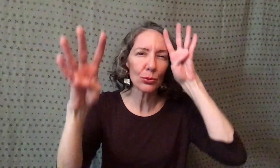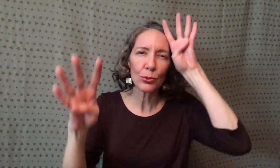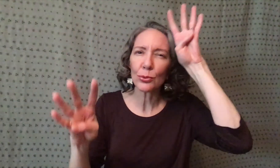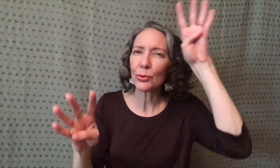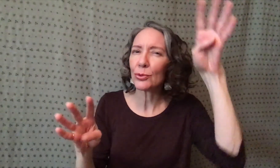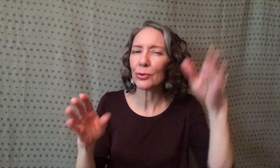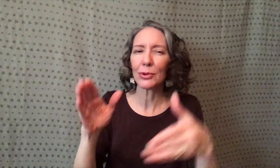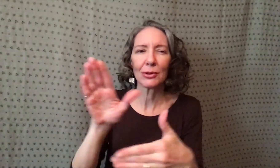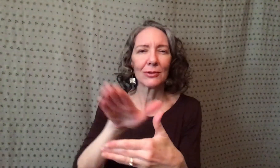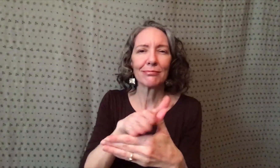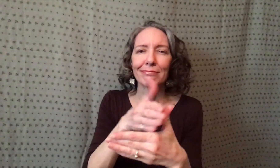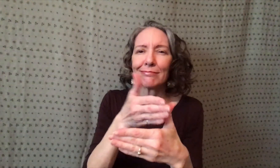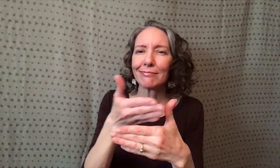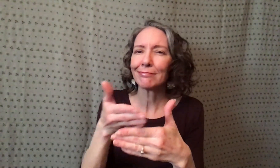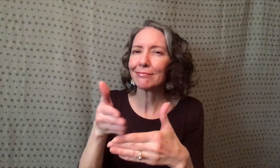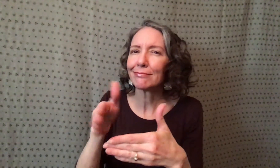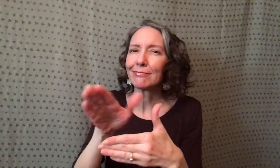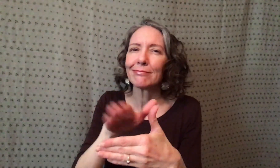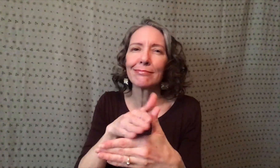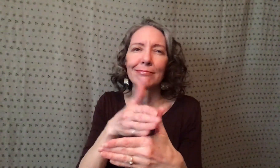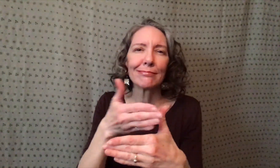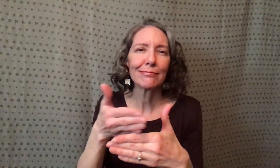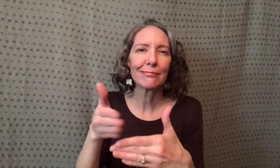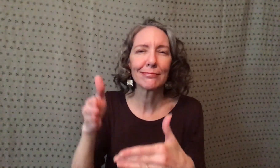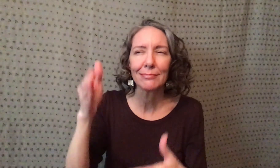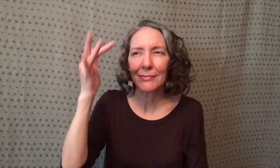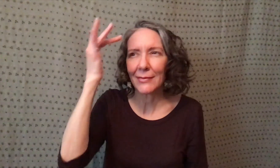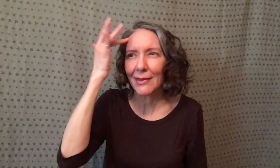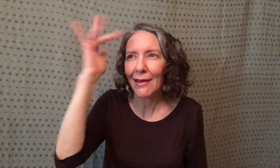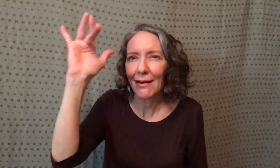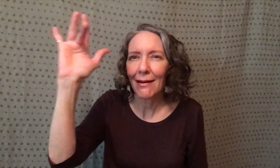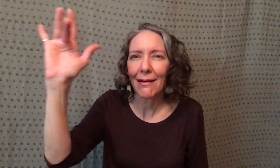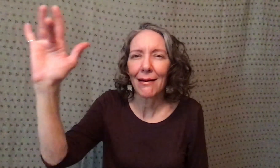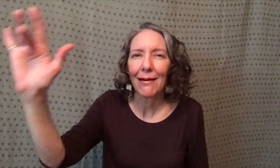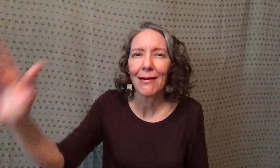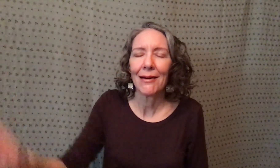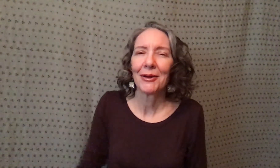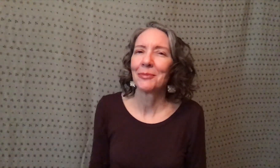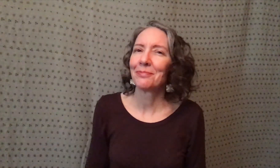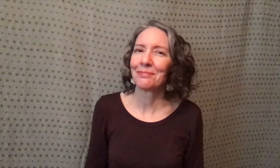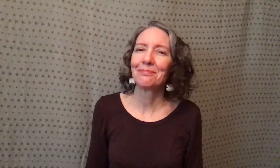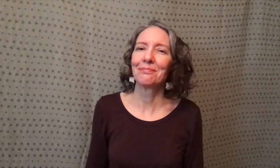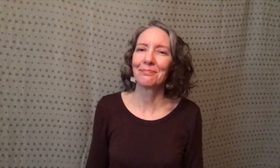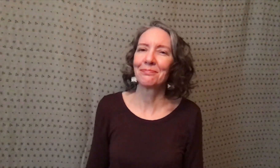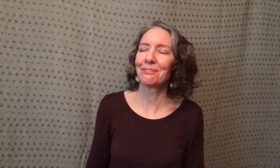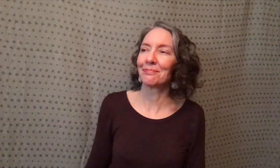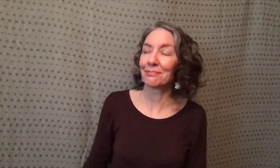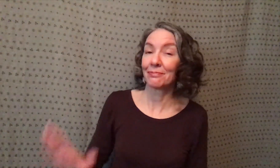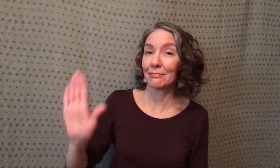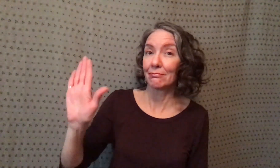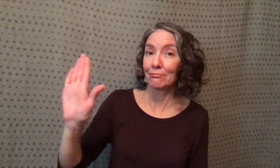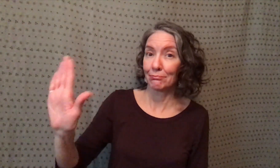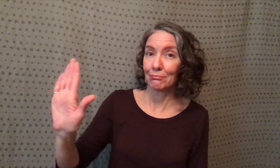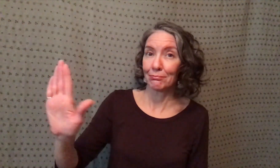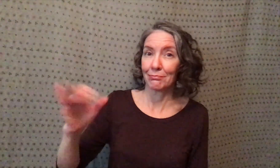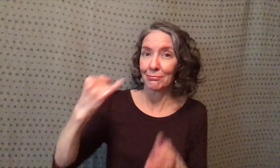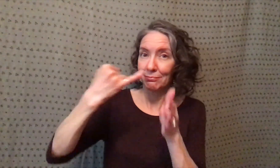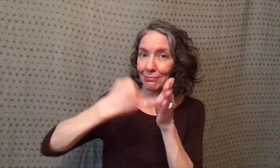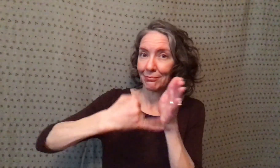sharing smart and his